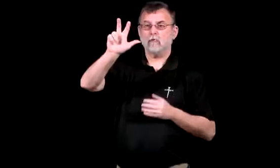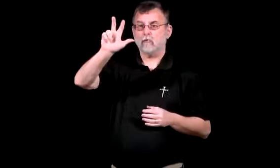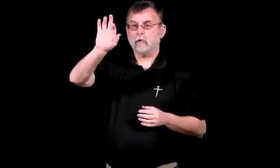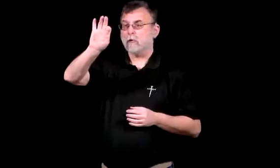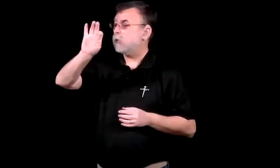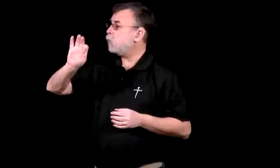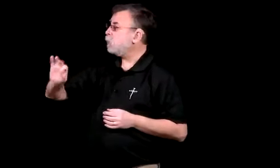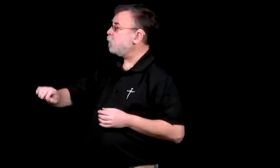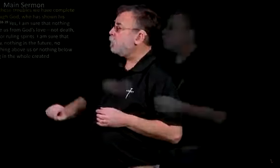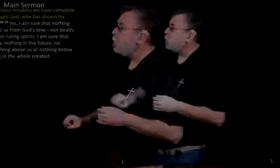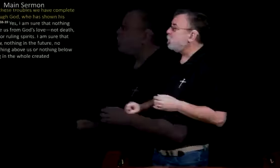So let's go to verse